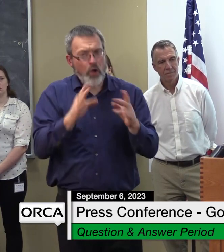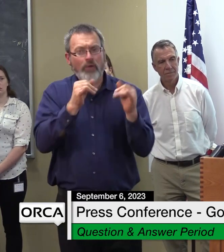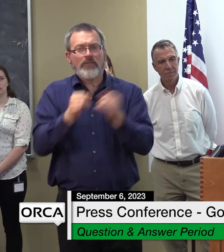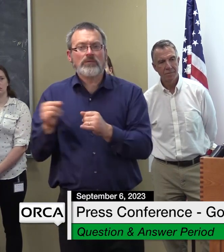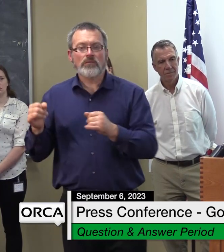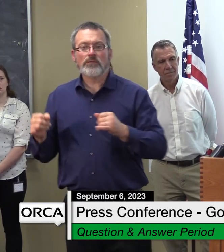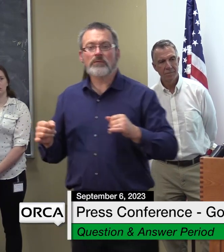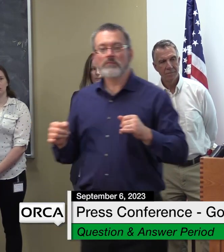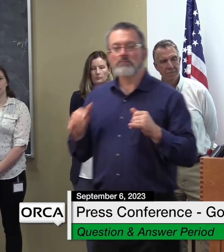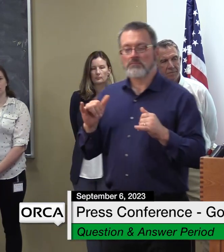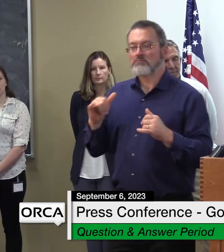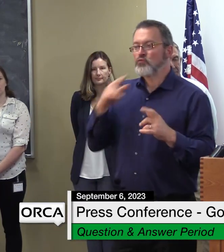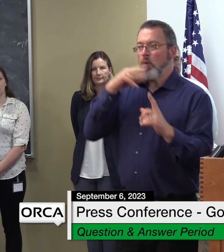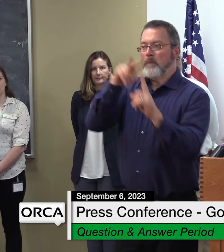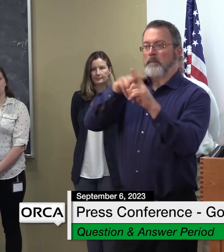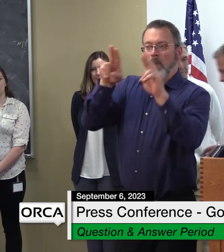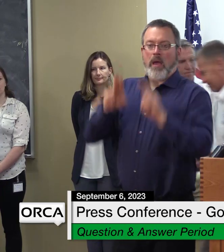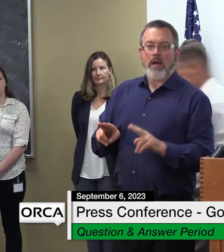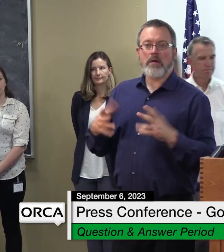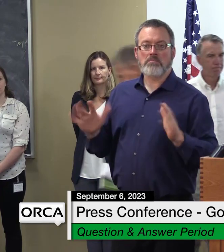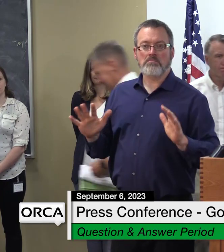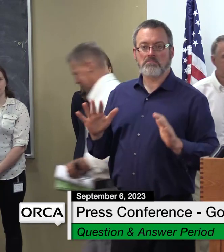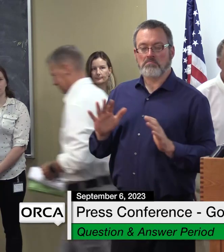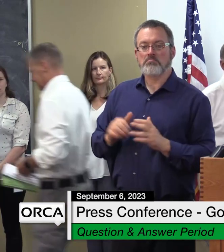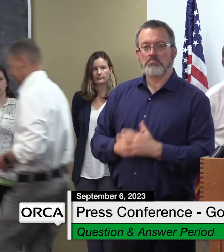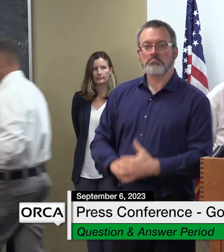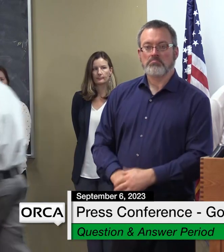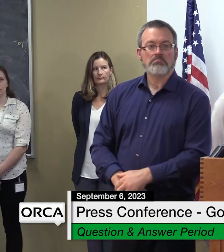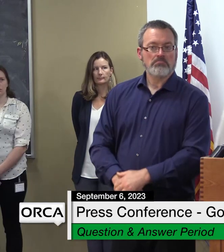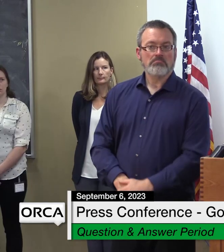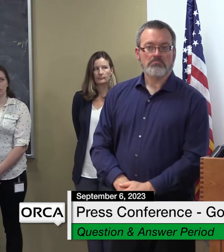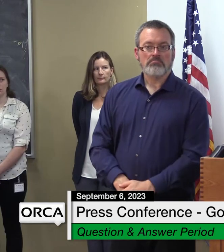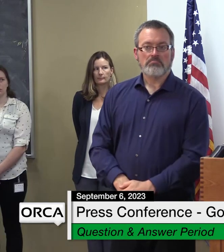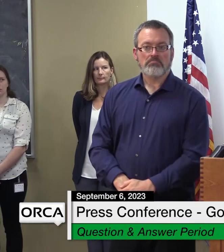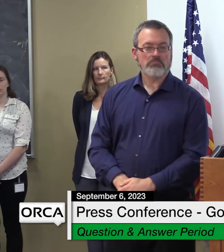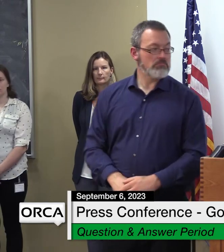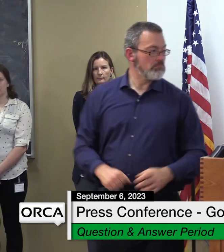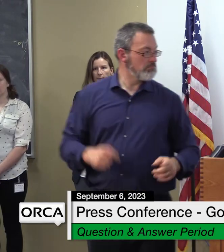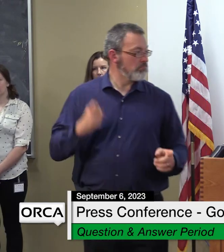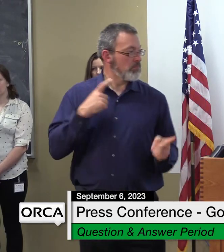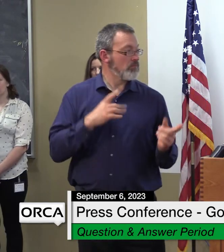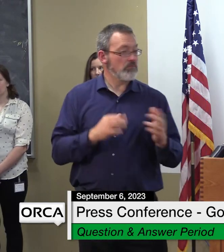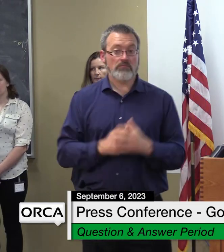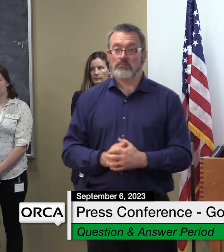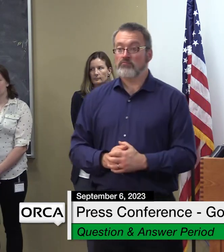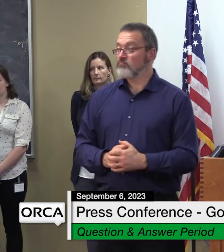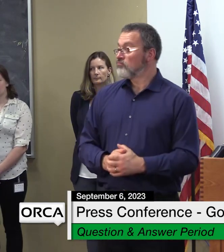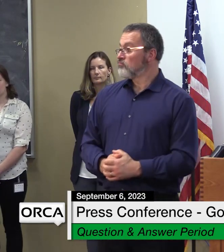Okay.